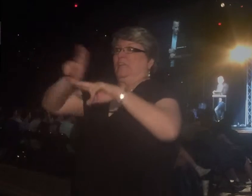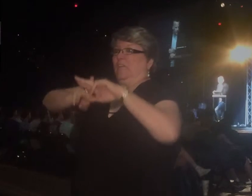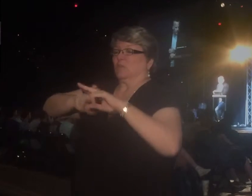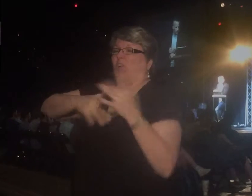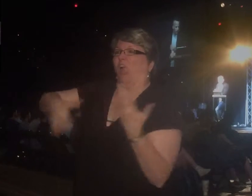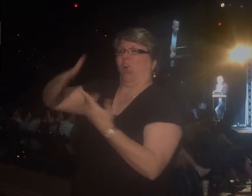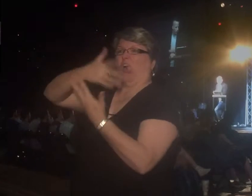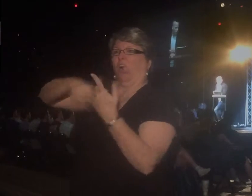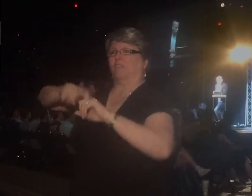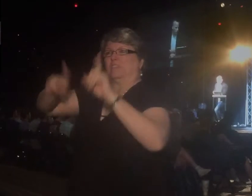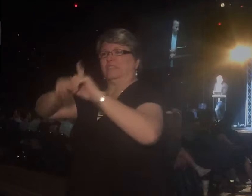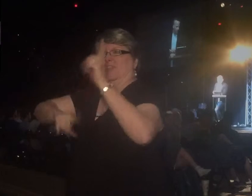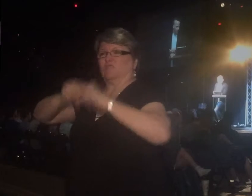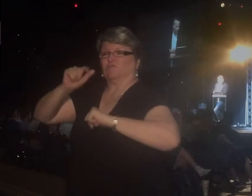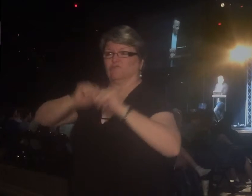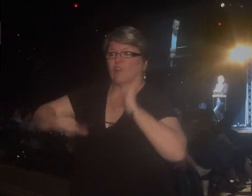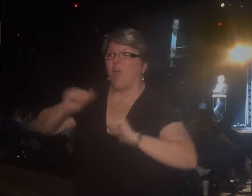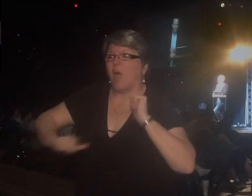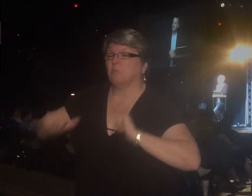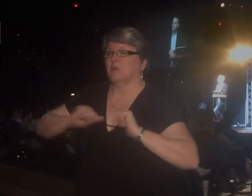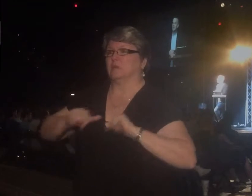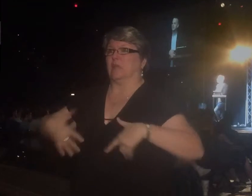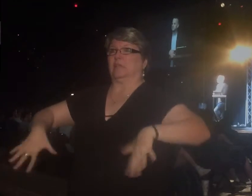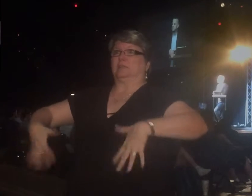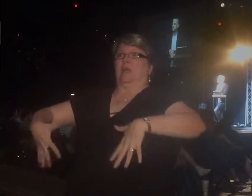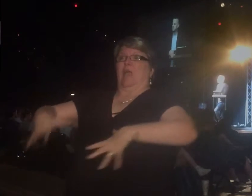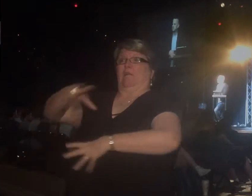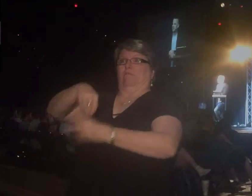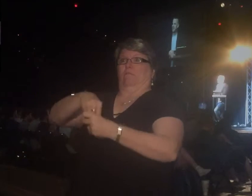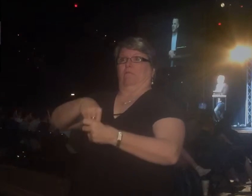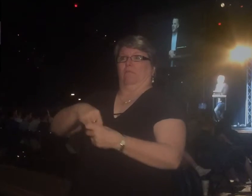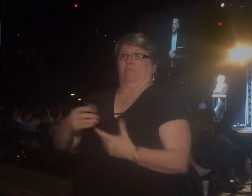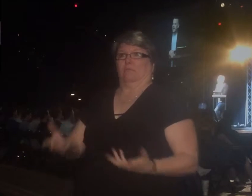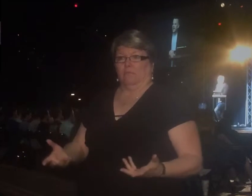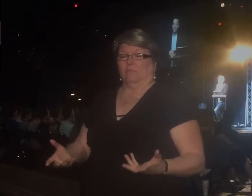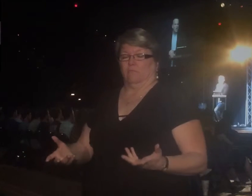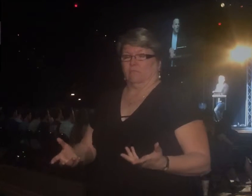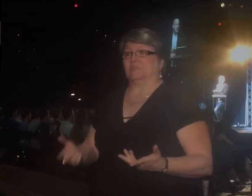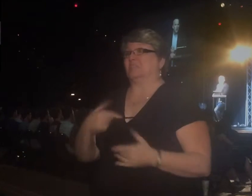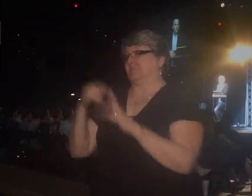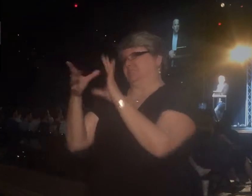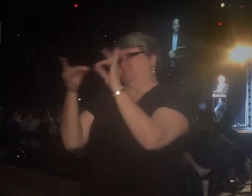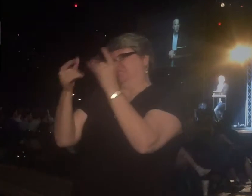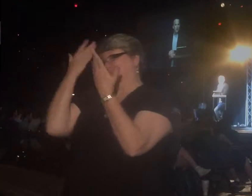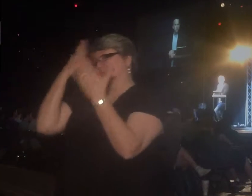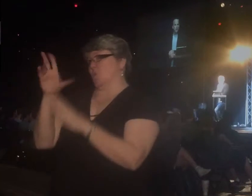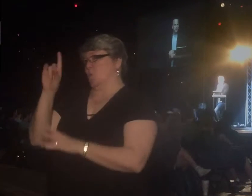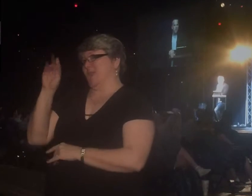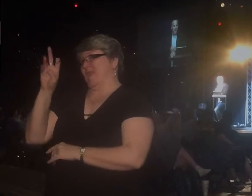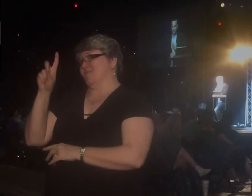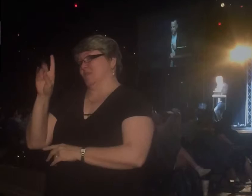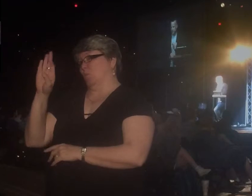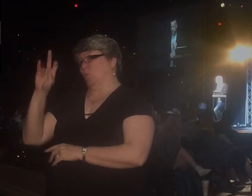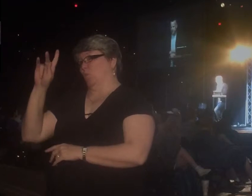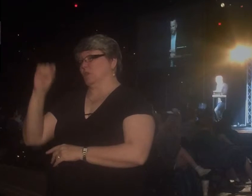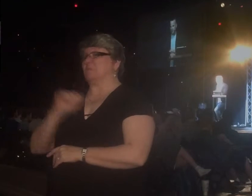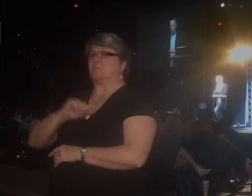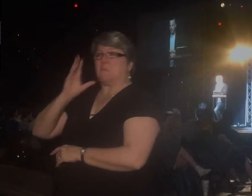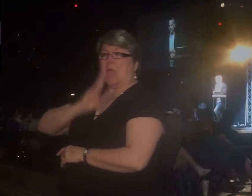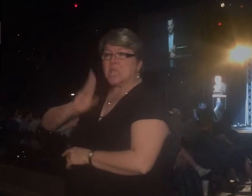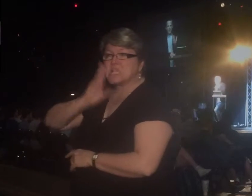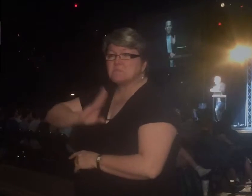fluidity, drama, and anxiety. And I'll tell you, I don't know David Brooks, but in my experience